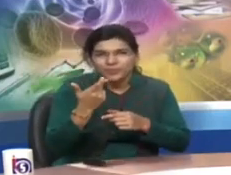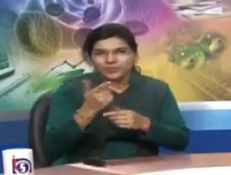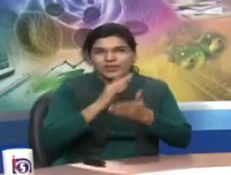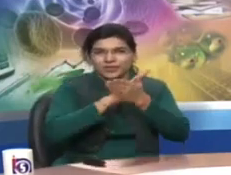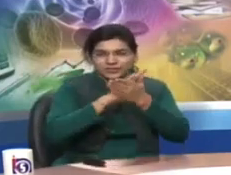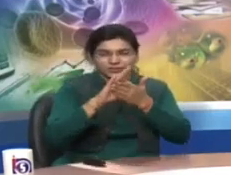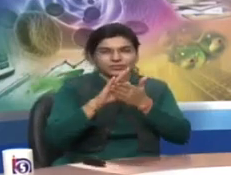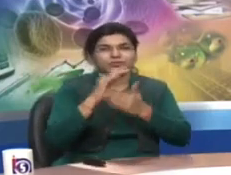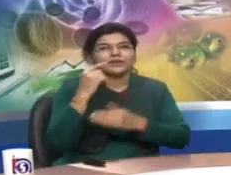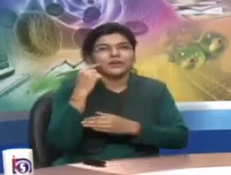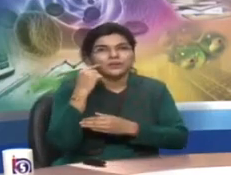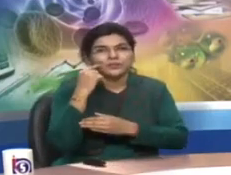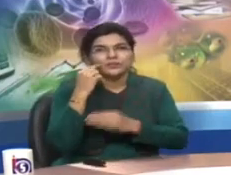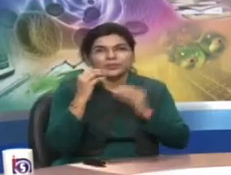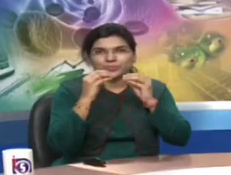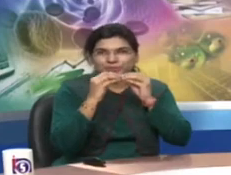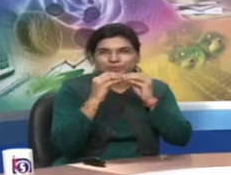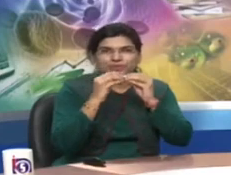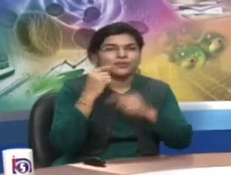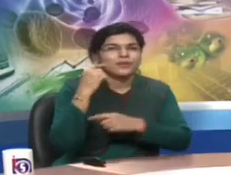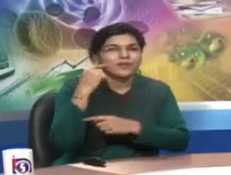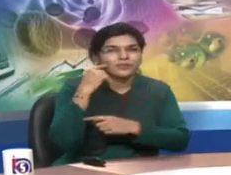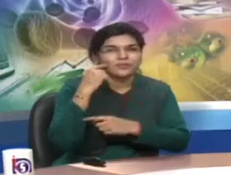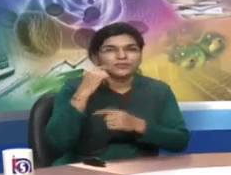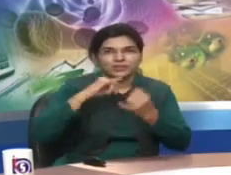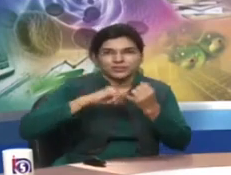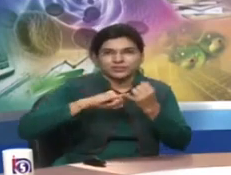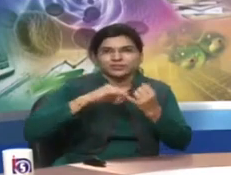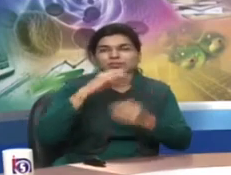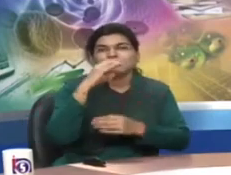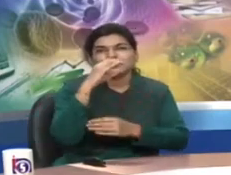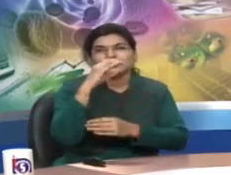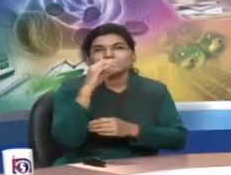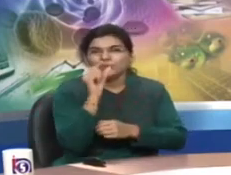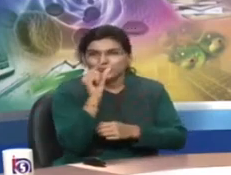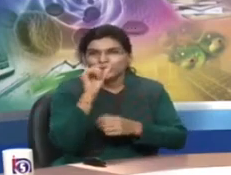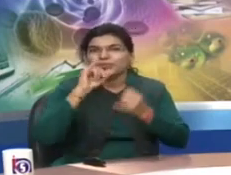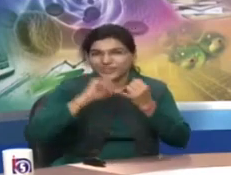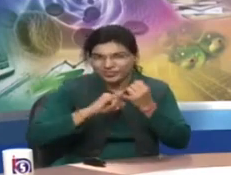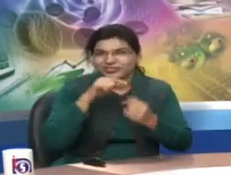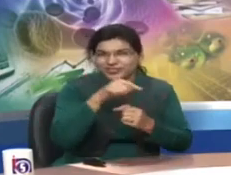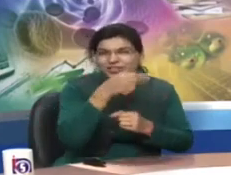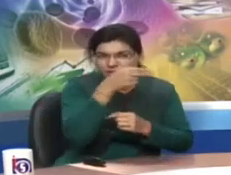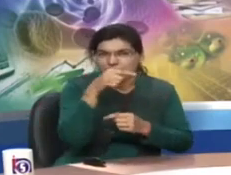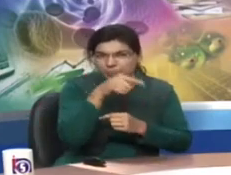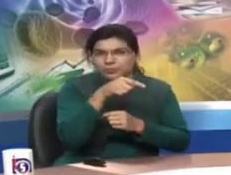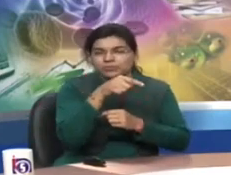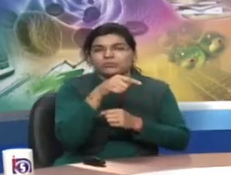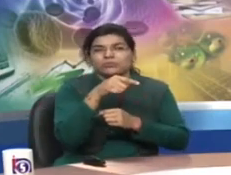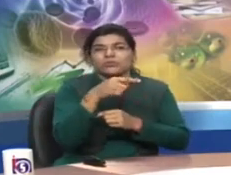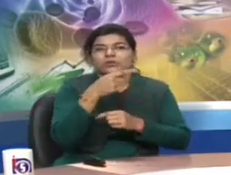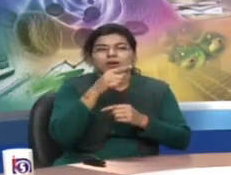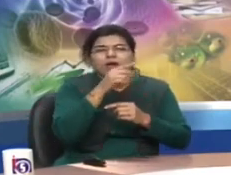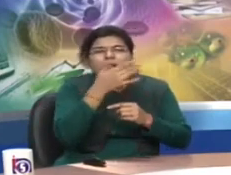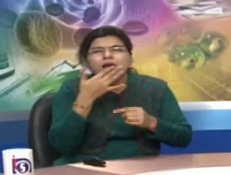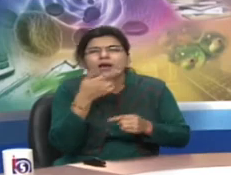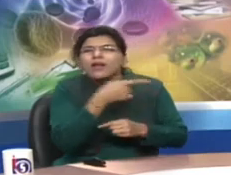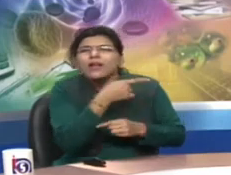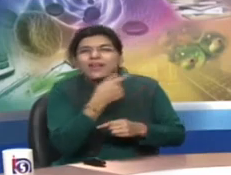But in his book, the picture that you see is the name of the flower, that is